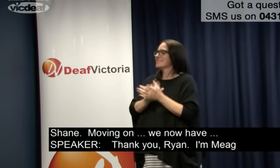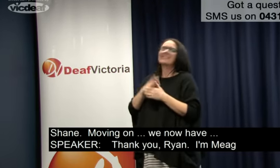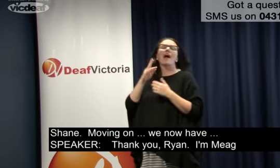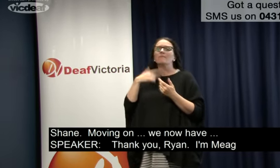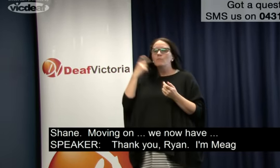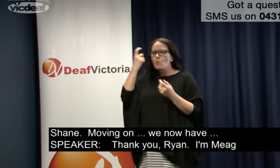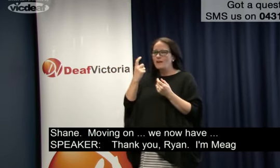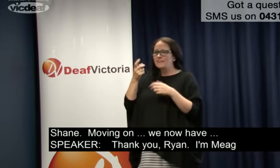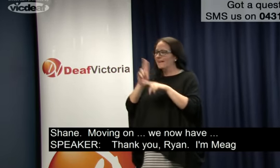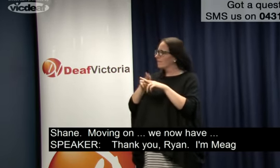Great.